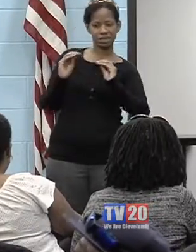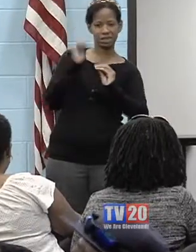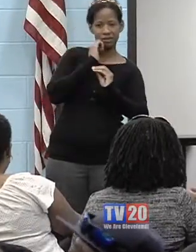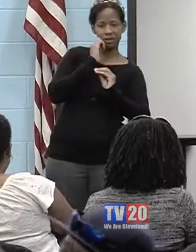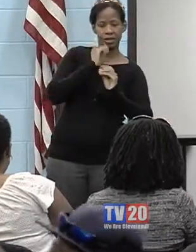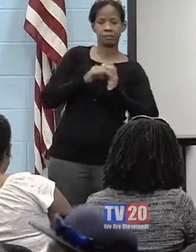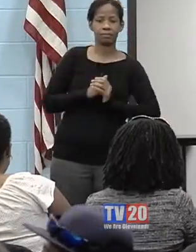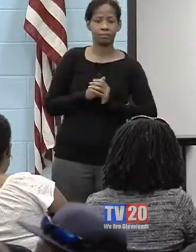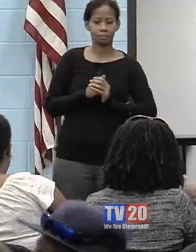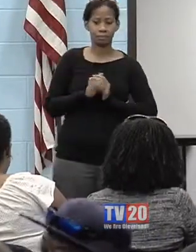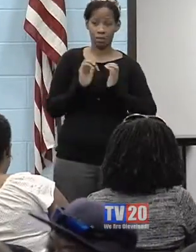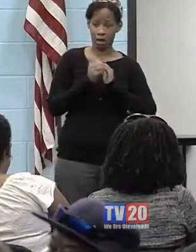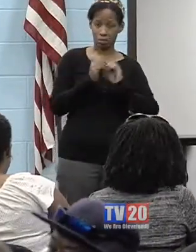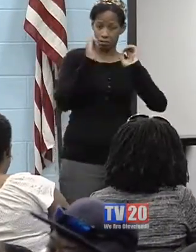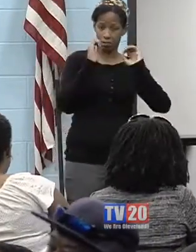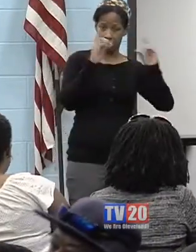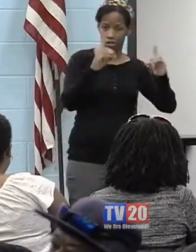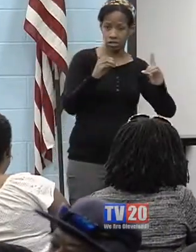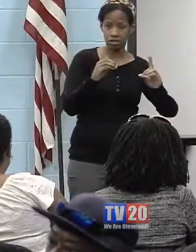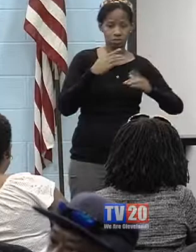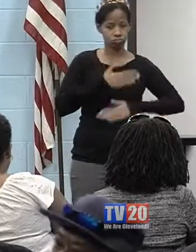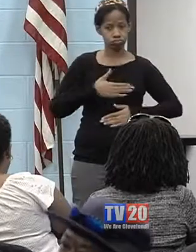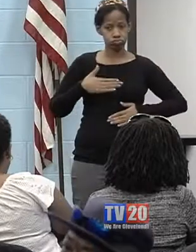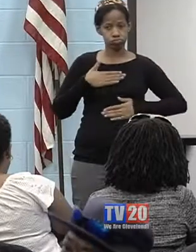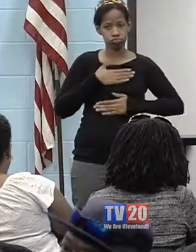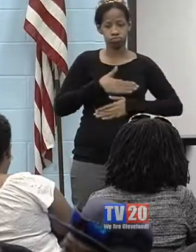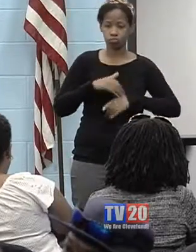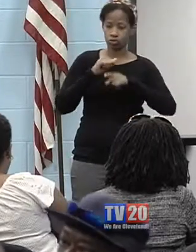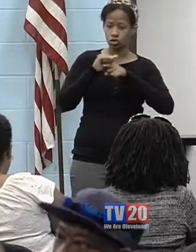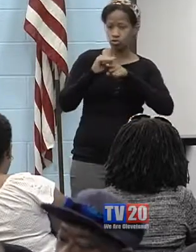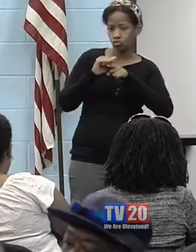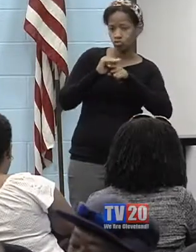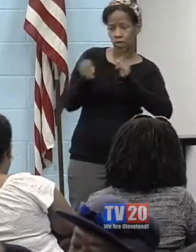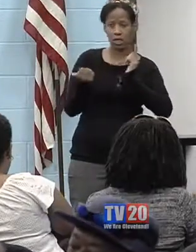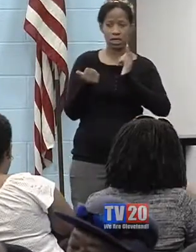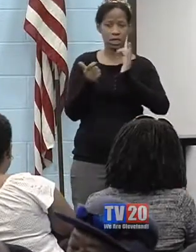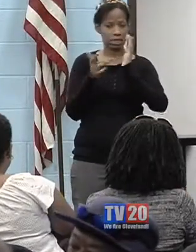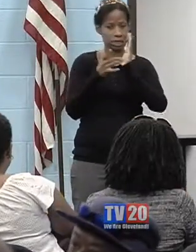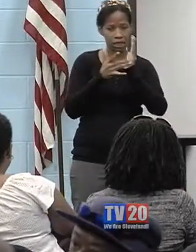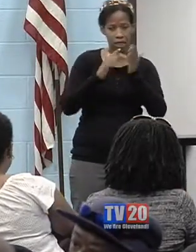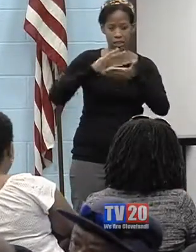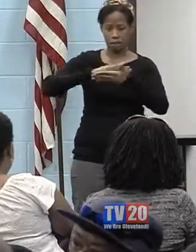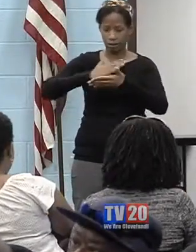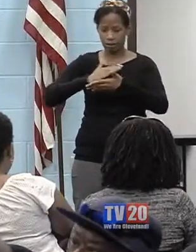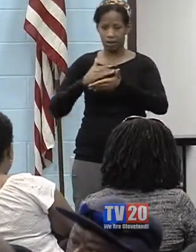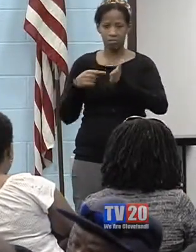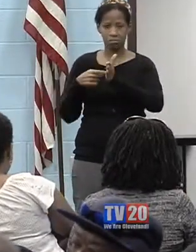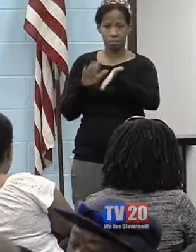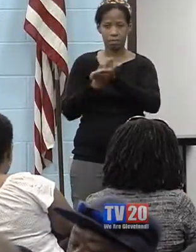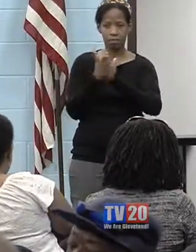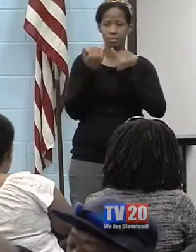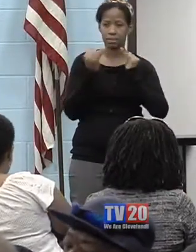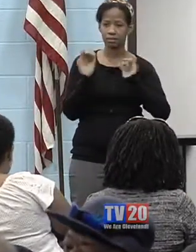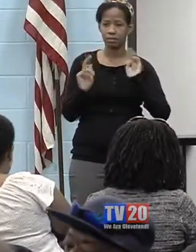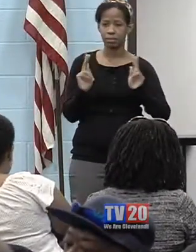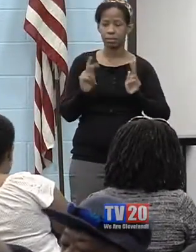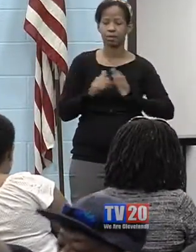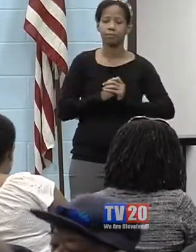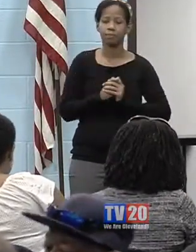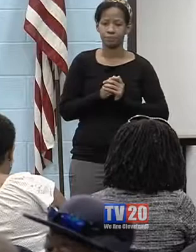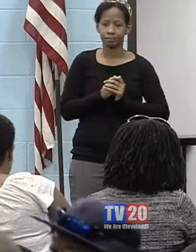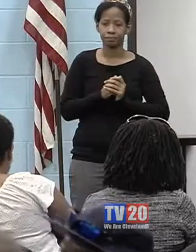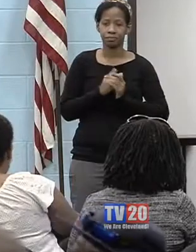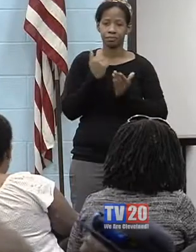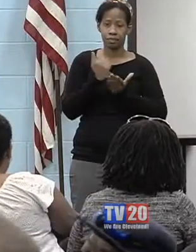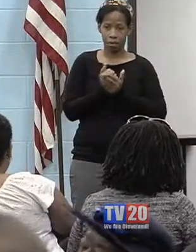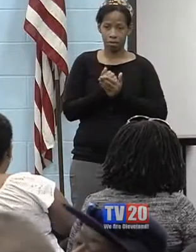use education, we use recreation, we use training and technology to help them be successful. And basically, we